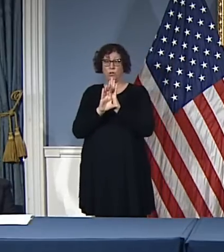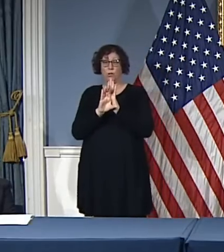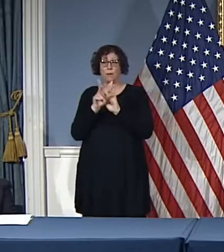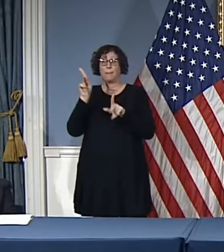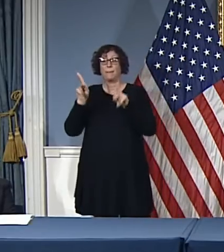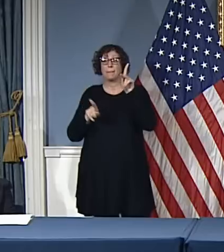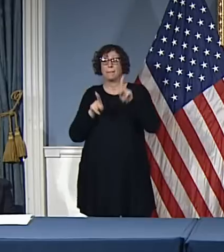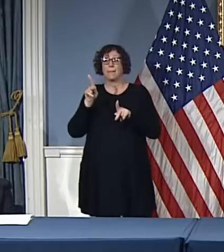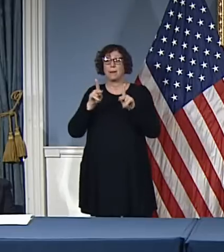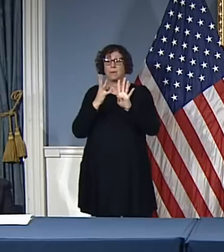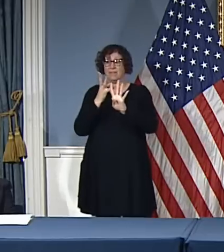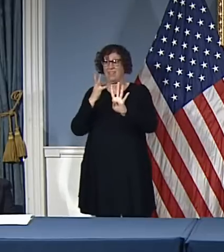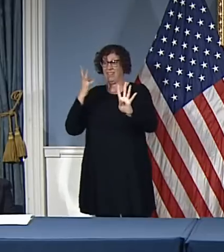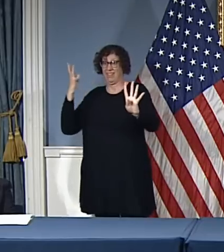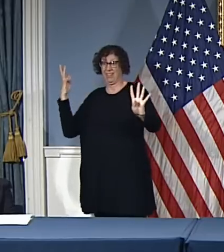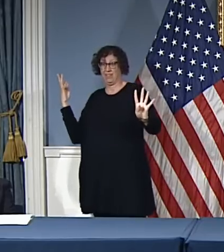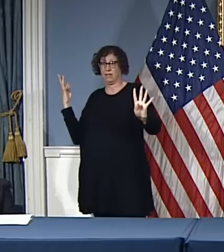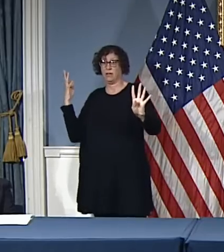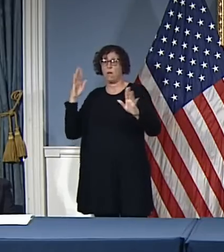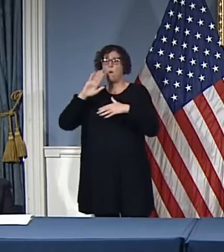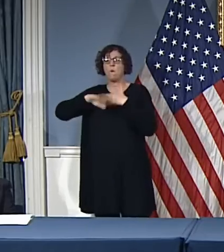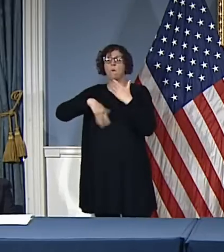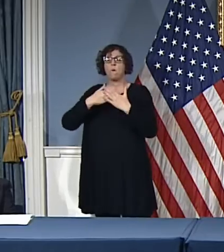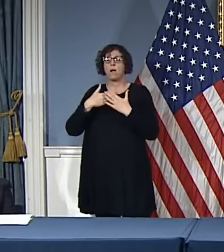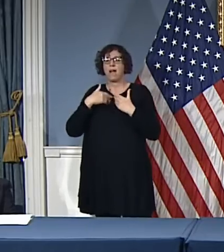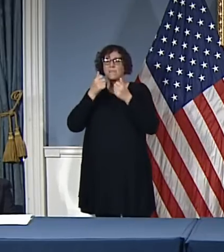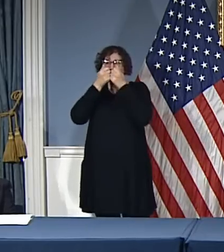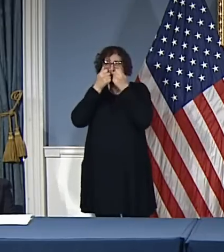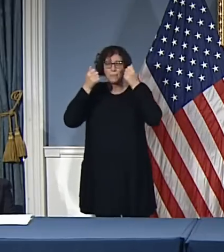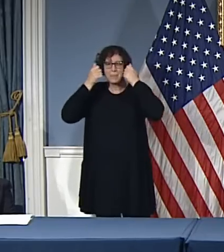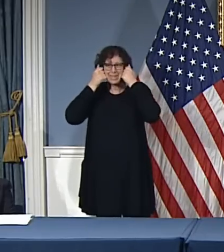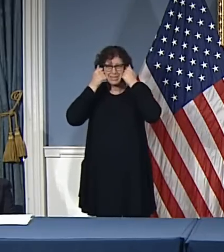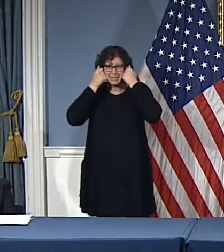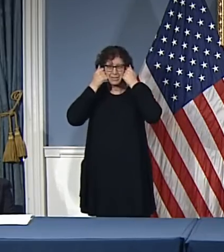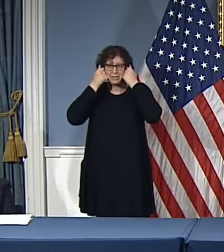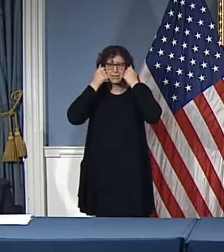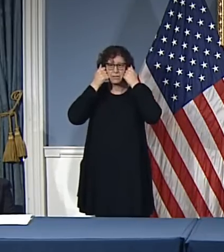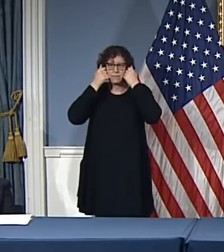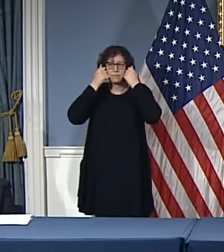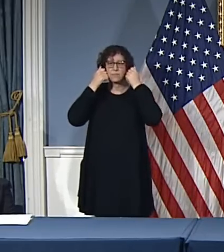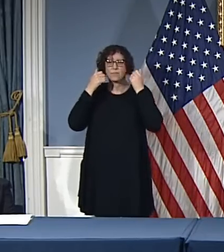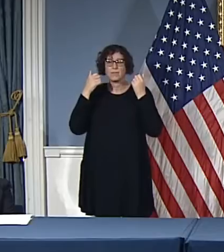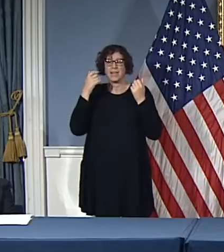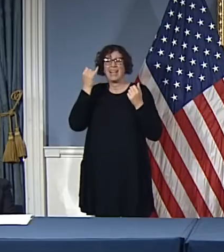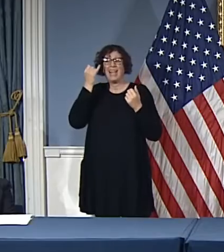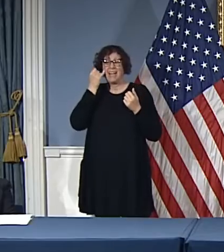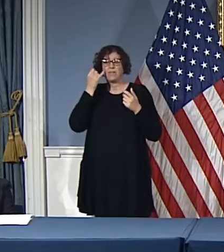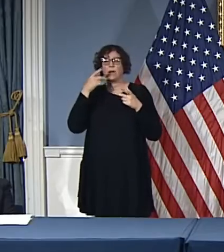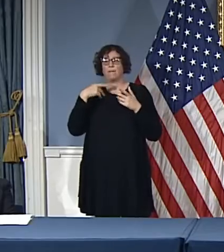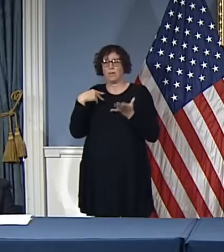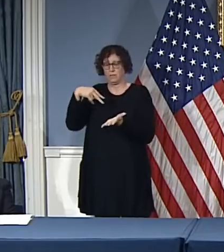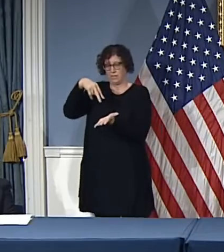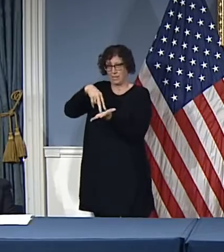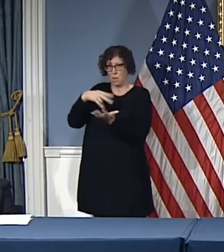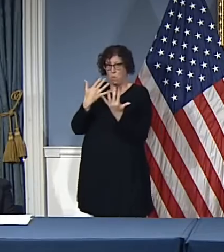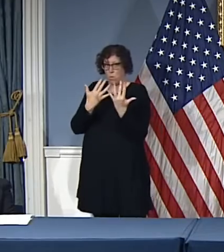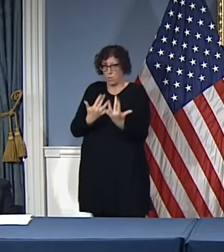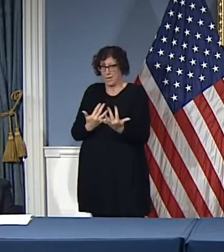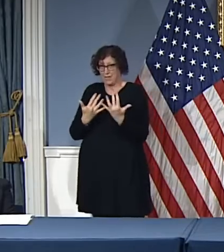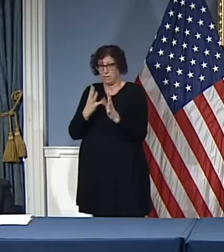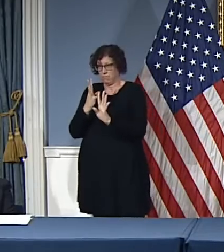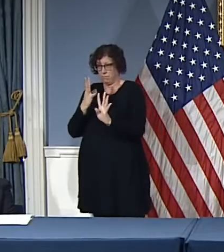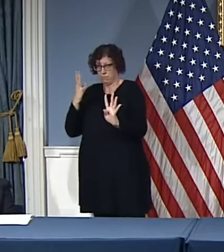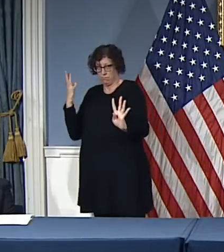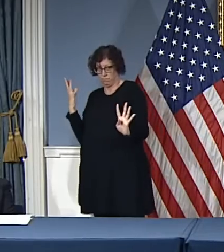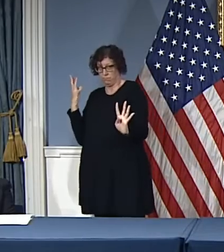masks. And we give people who are standing on that line a mask in order to decrease the